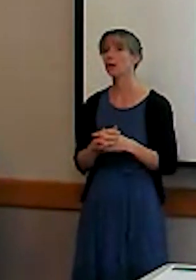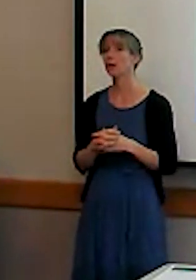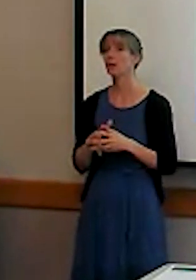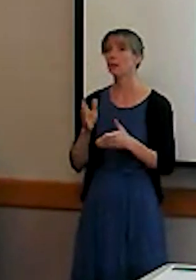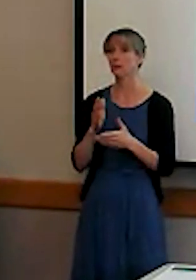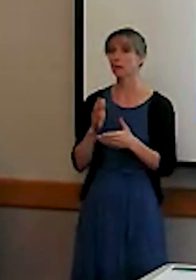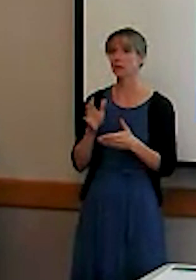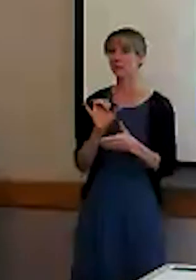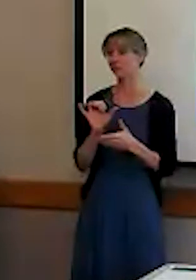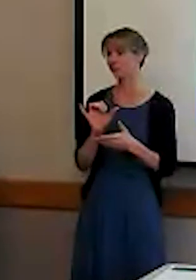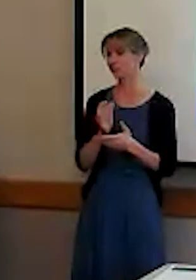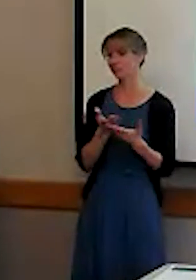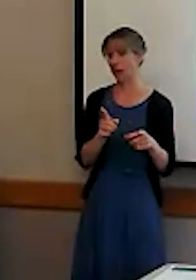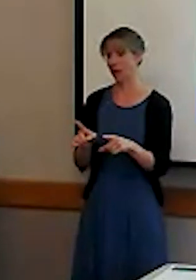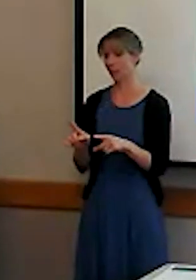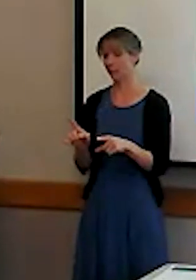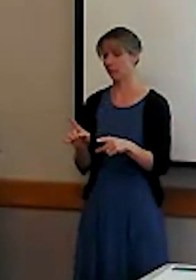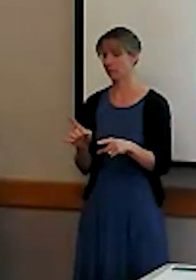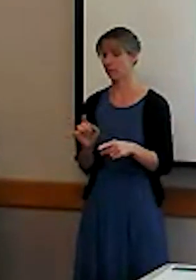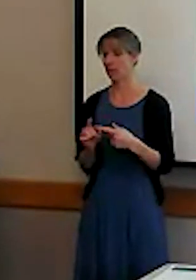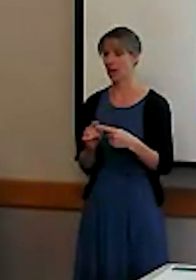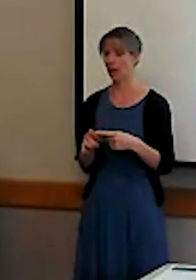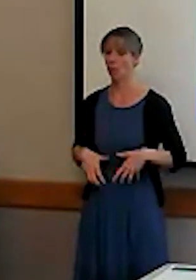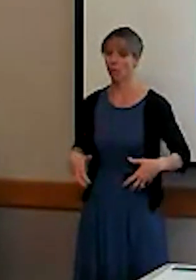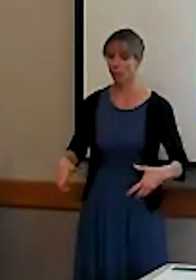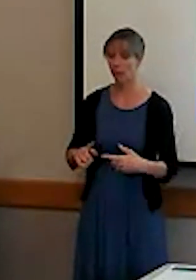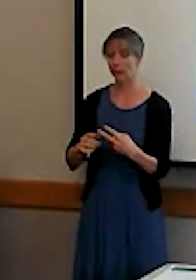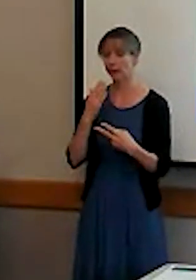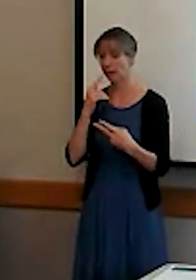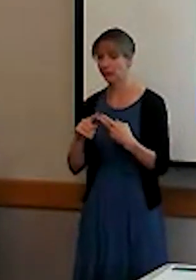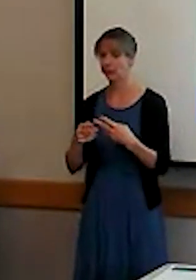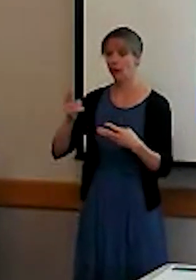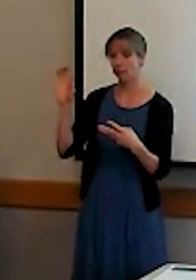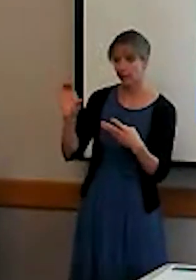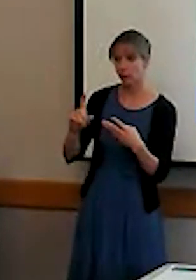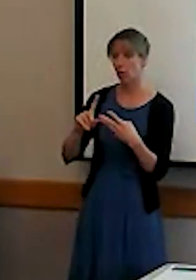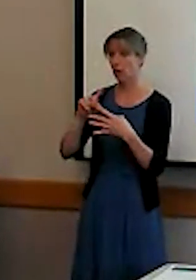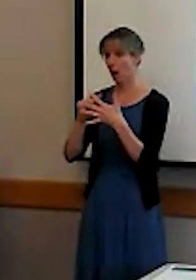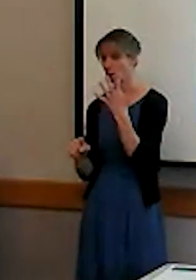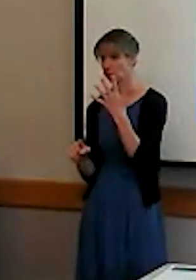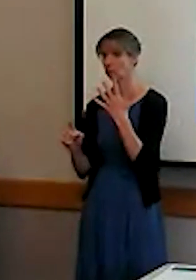same issues that we have, right? Such as being overweight, diabetes, high cholesterol. These are some of